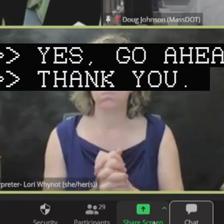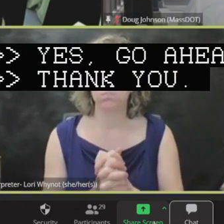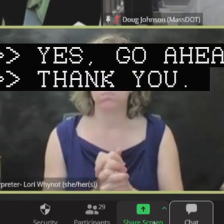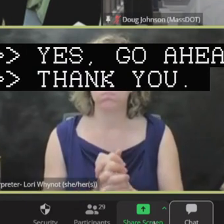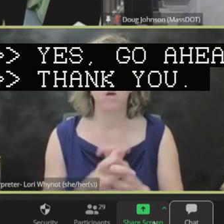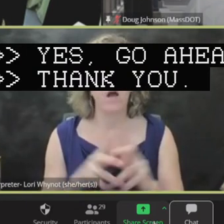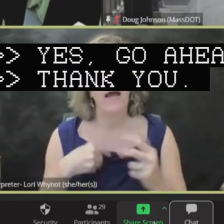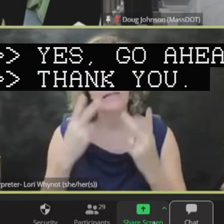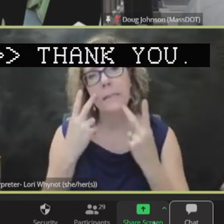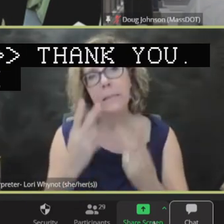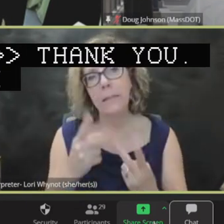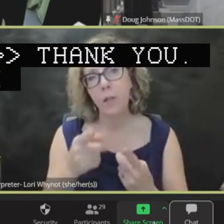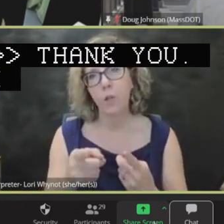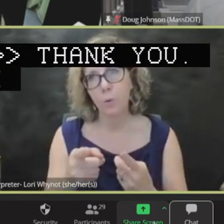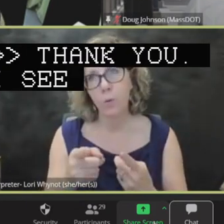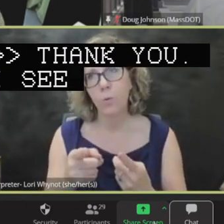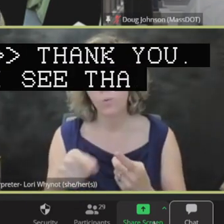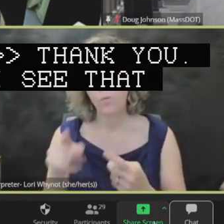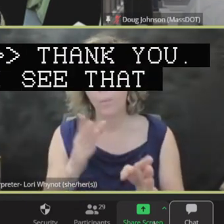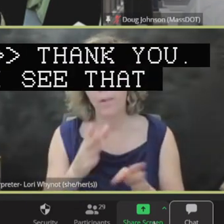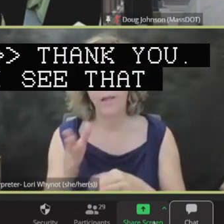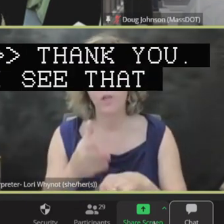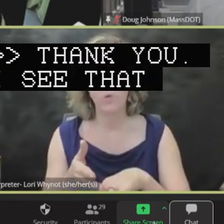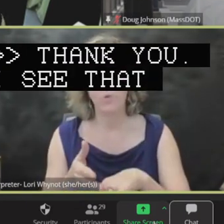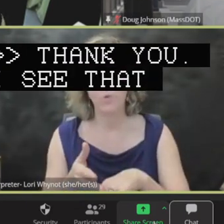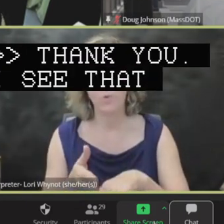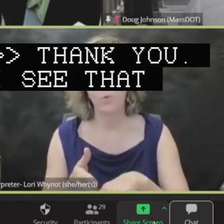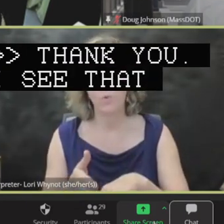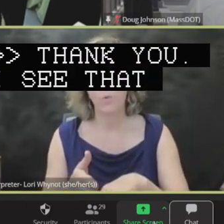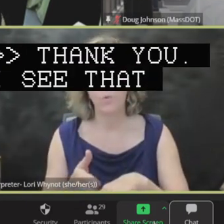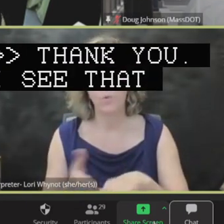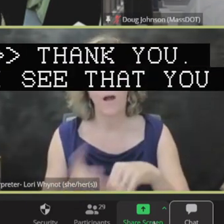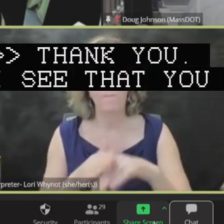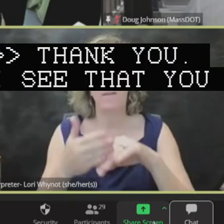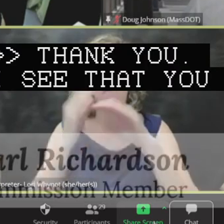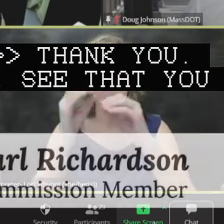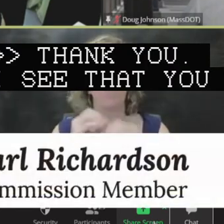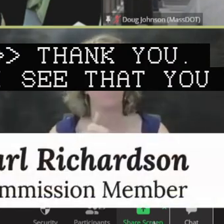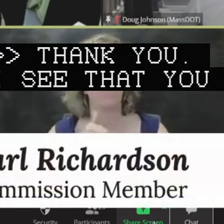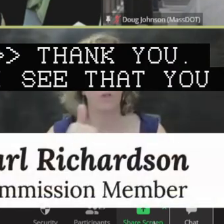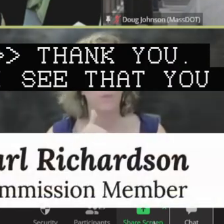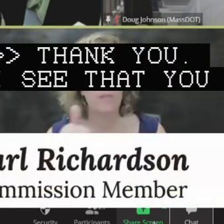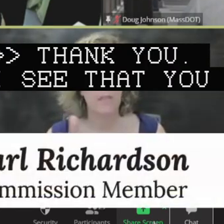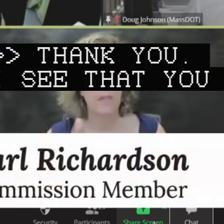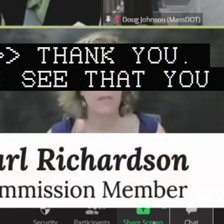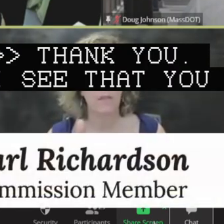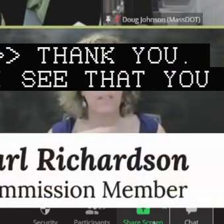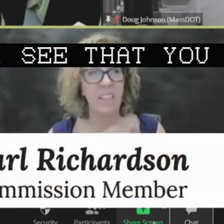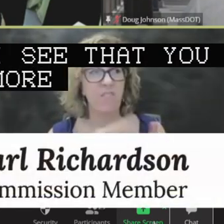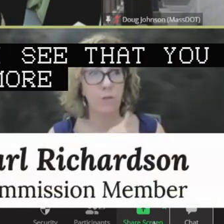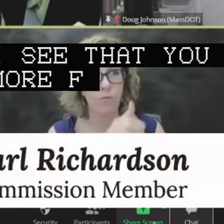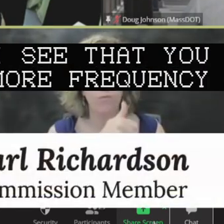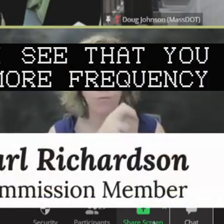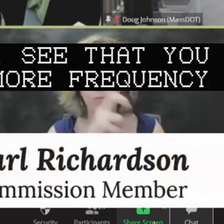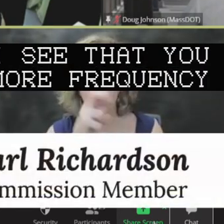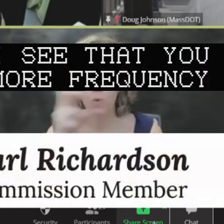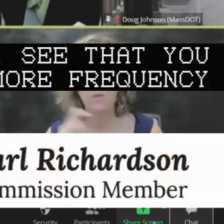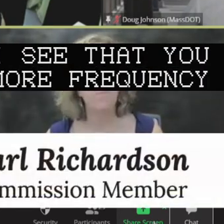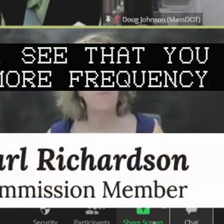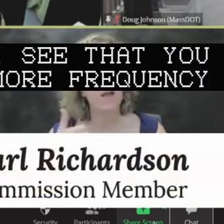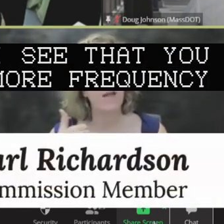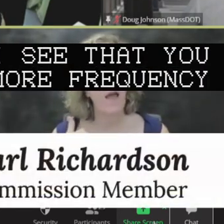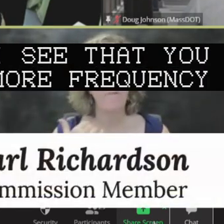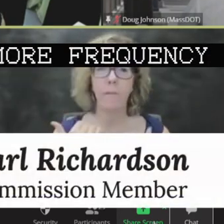that you're increasing all these bus routes with more frequency, but I'm assuming you have so many resources, you only have a finite number